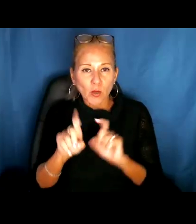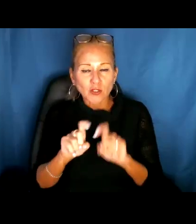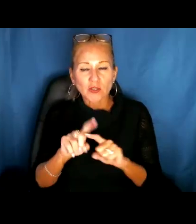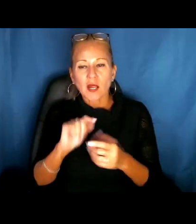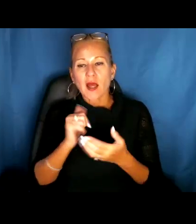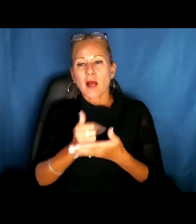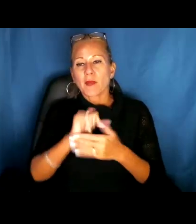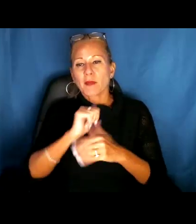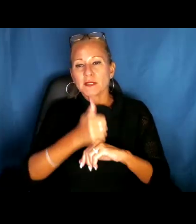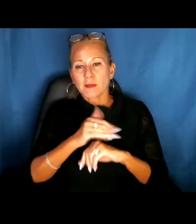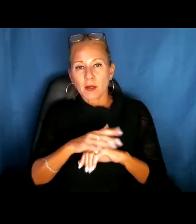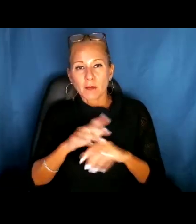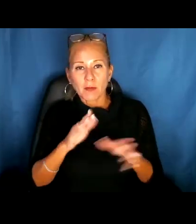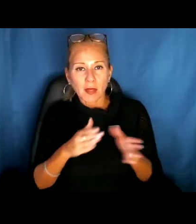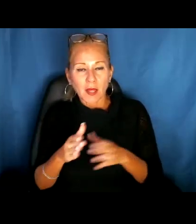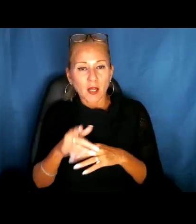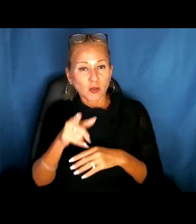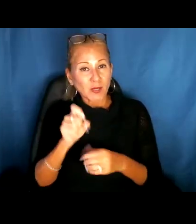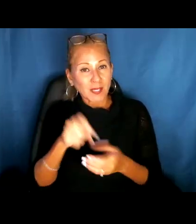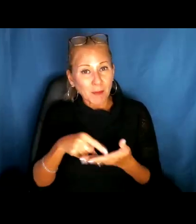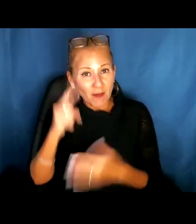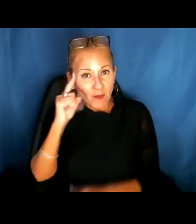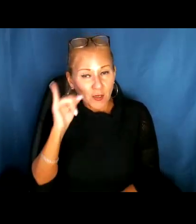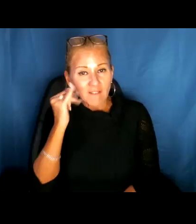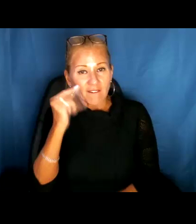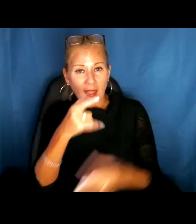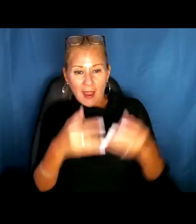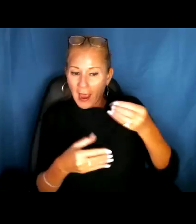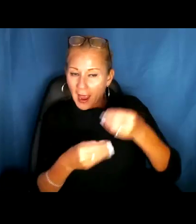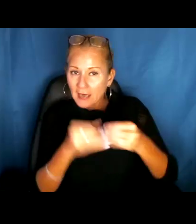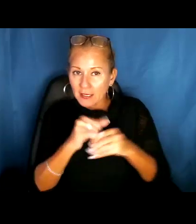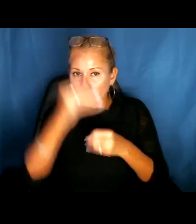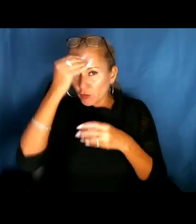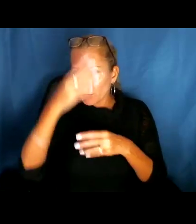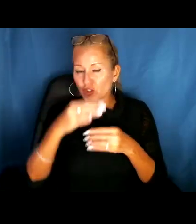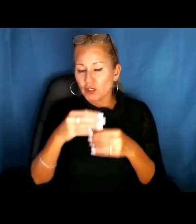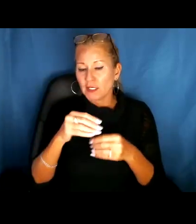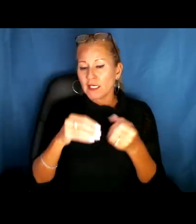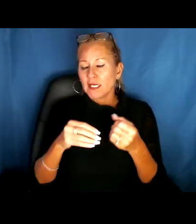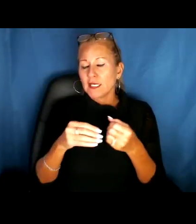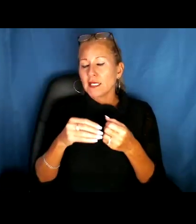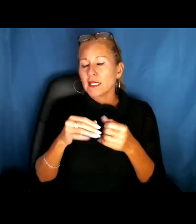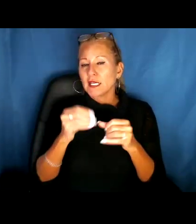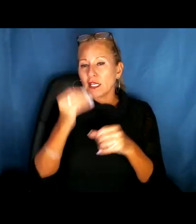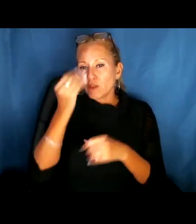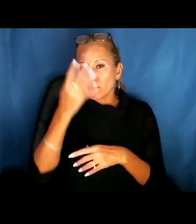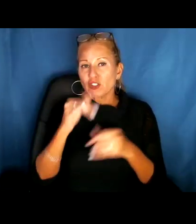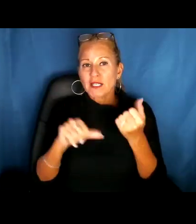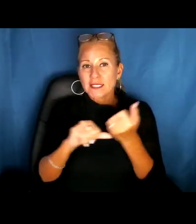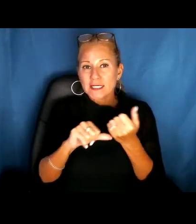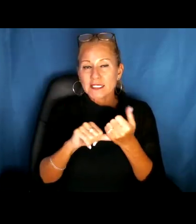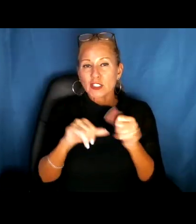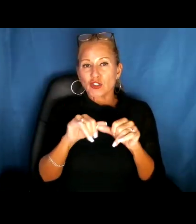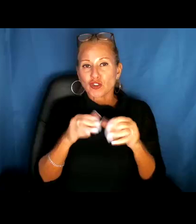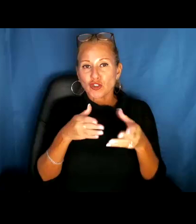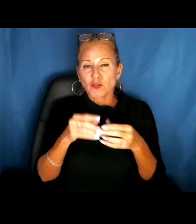up a plan. You actually could get paid for that if they added this information and assistance service to the plan. So